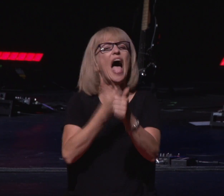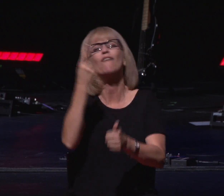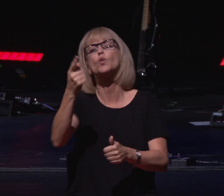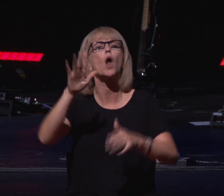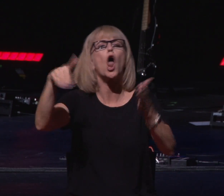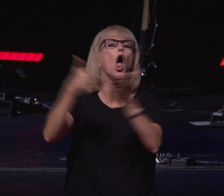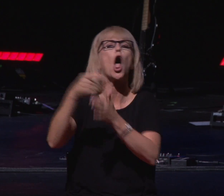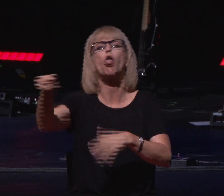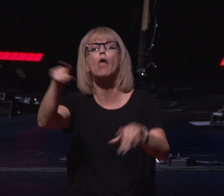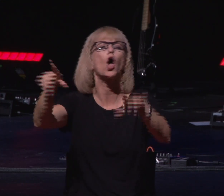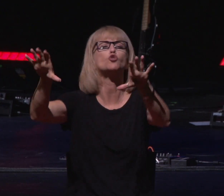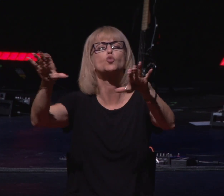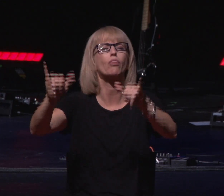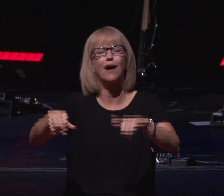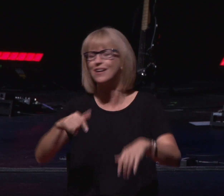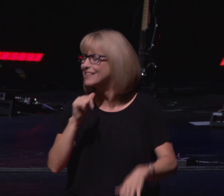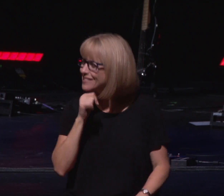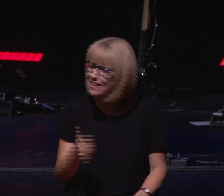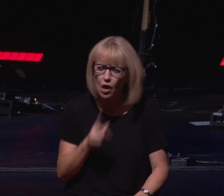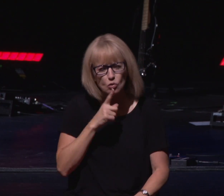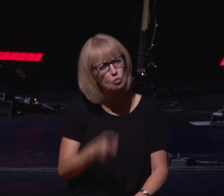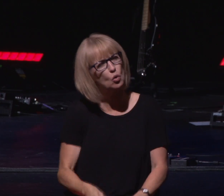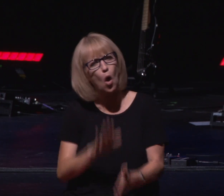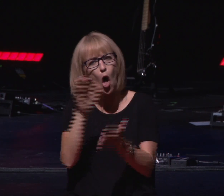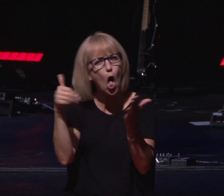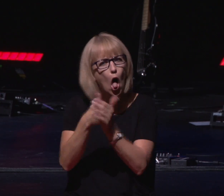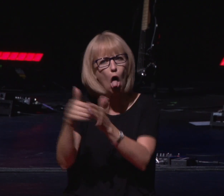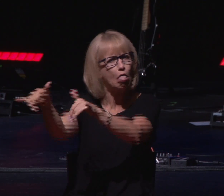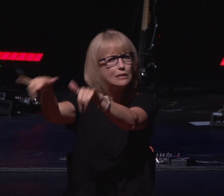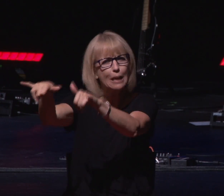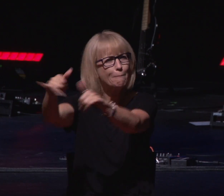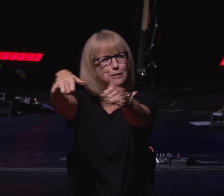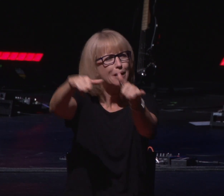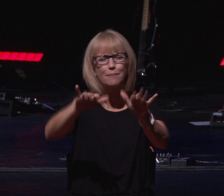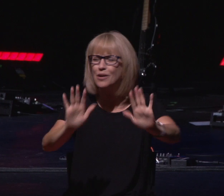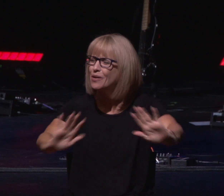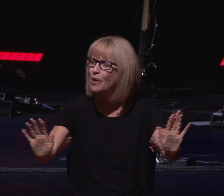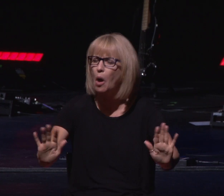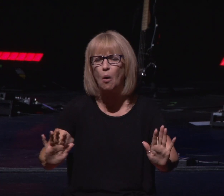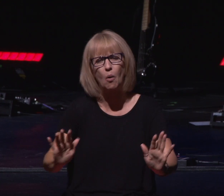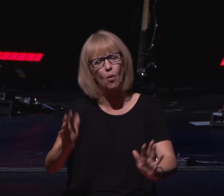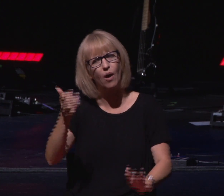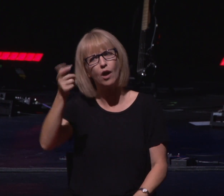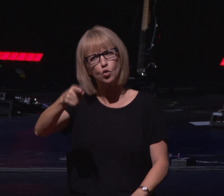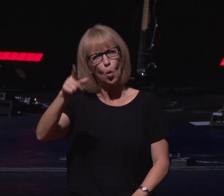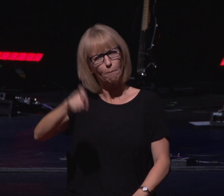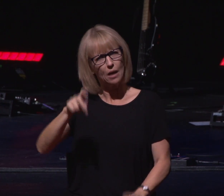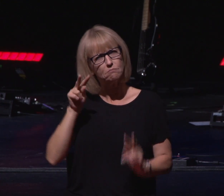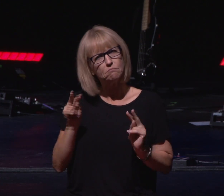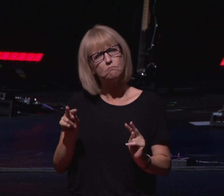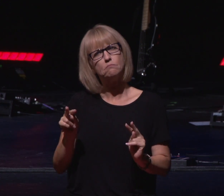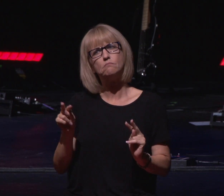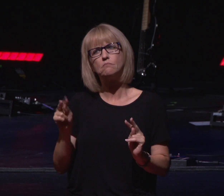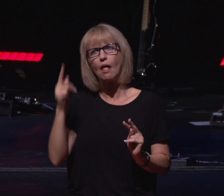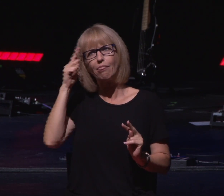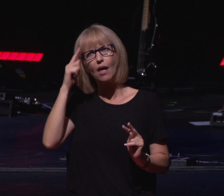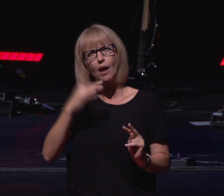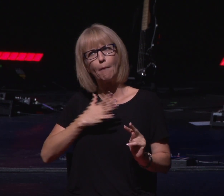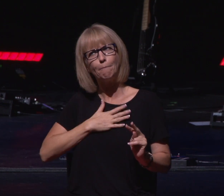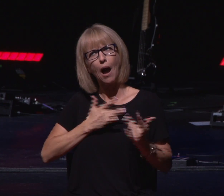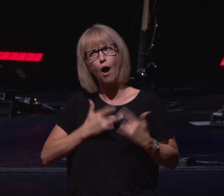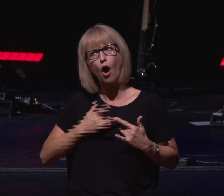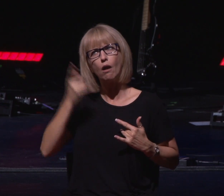say. But what has God called you to? What is influencing your heart, especially in this area?